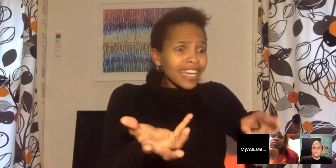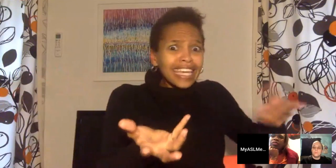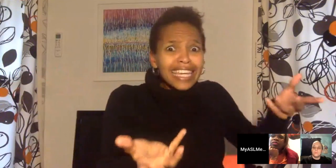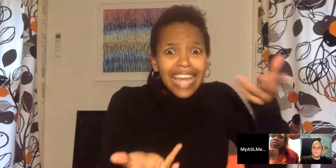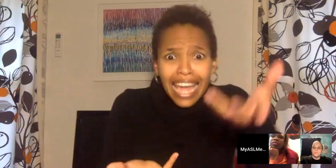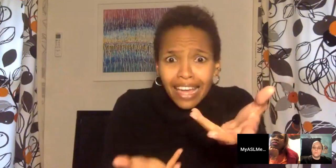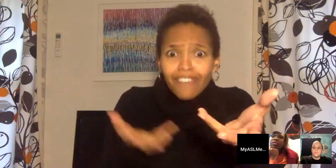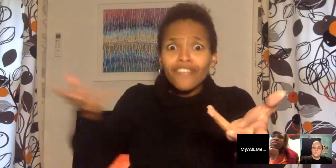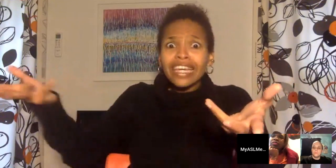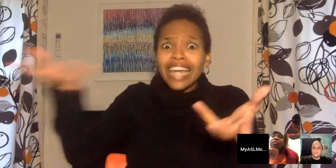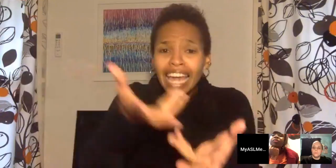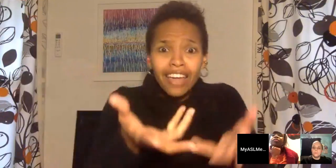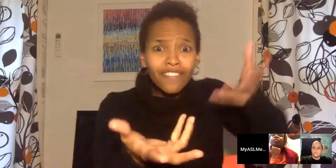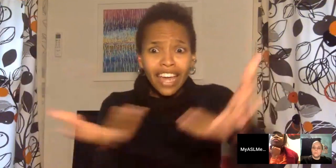he gave.